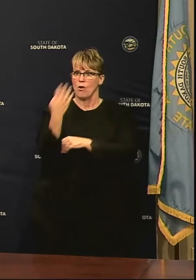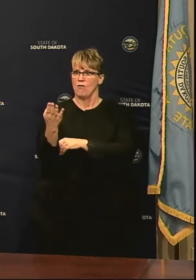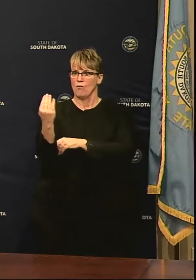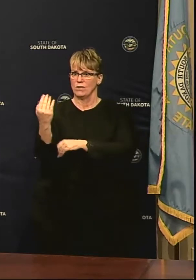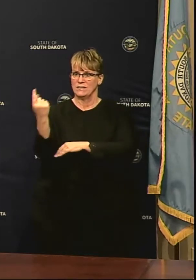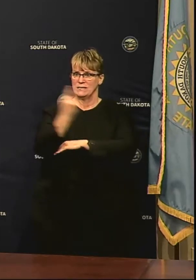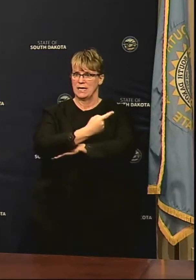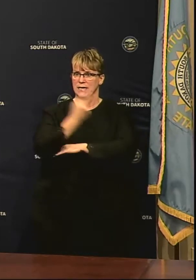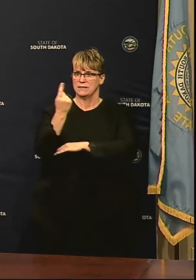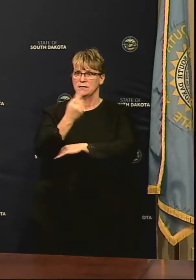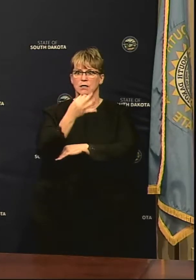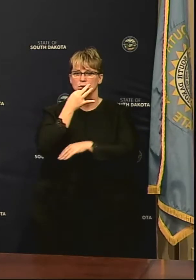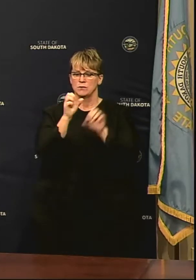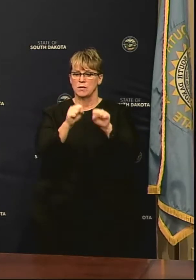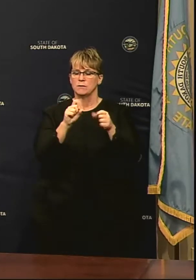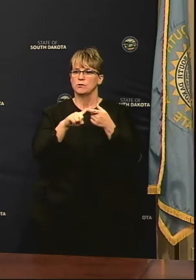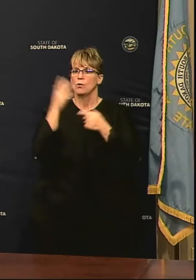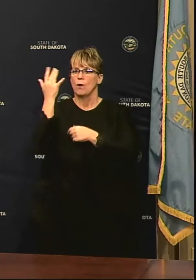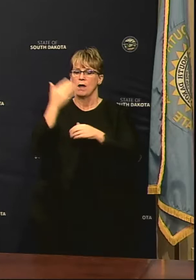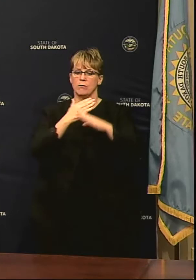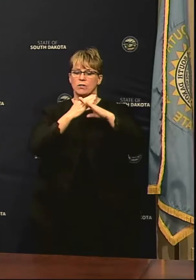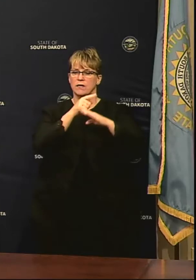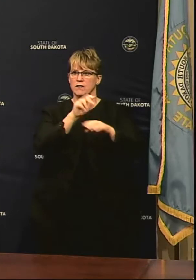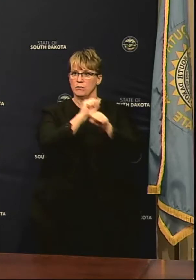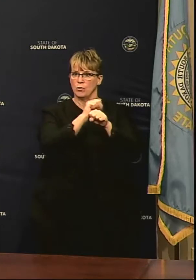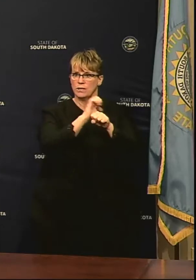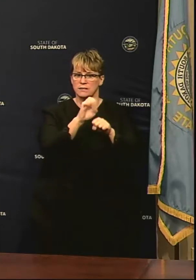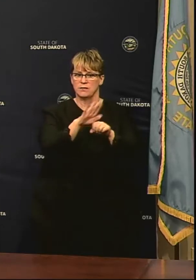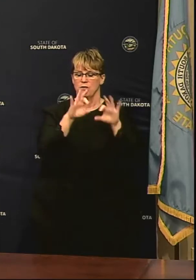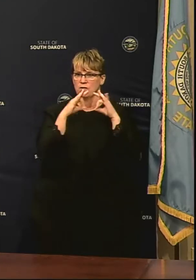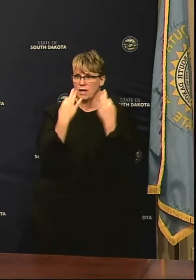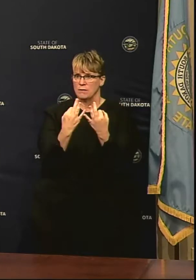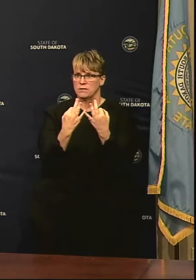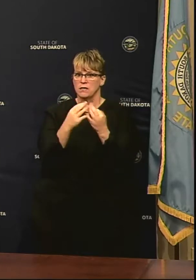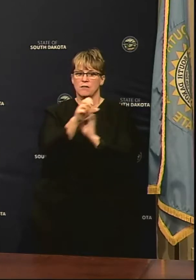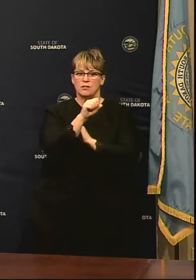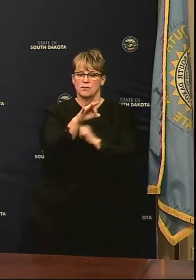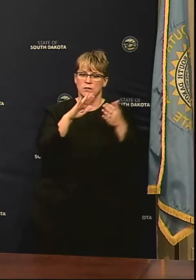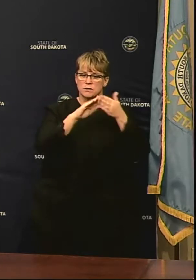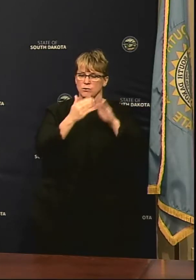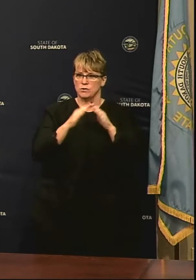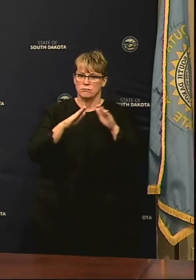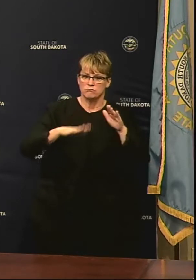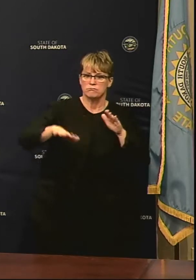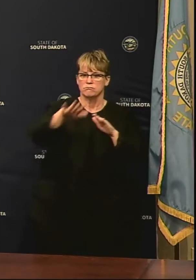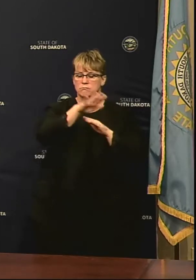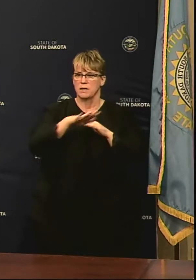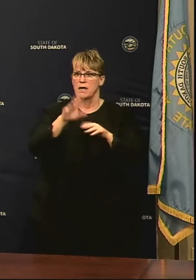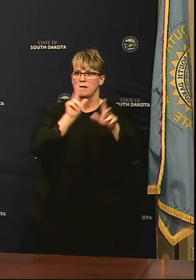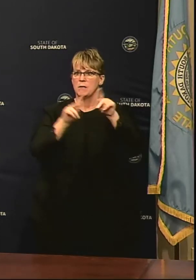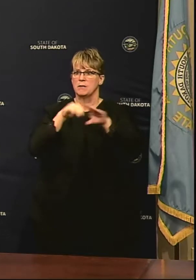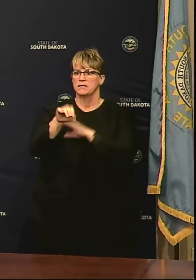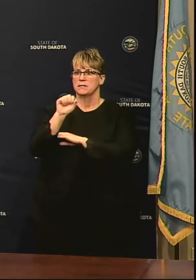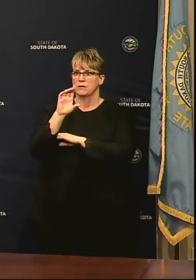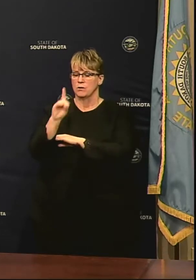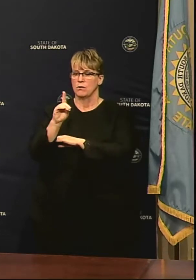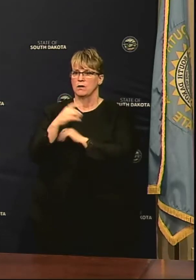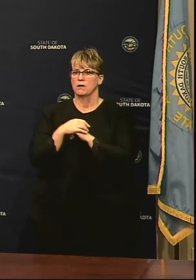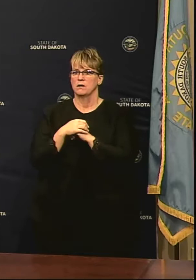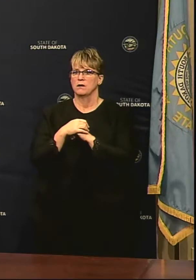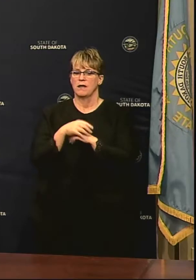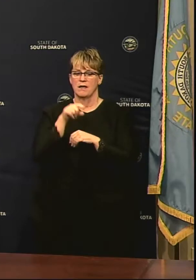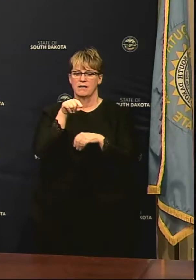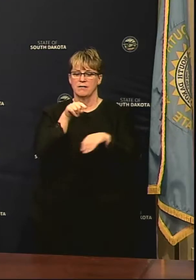days as soon as possible to protect the employees, the families, the Sioux Falls community, and the people of South Dakota.